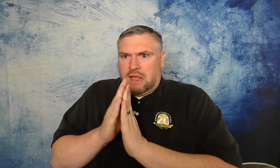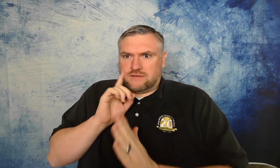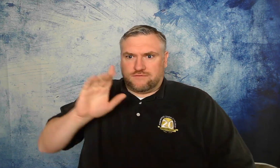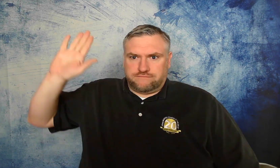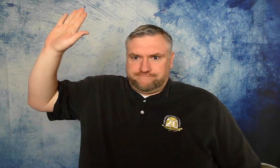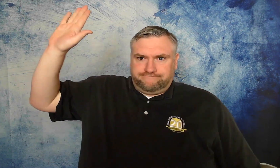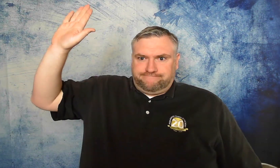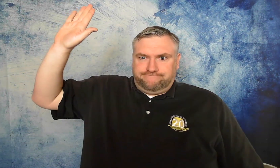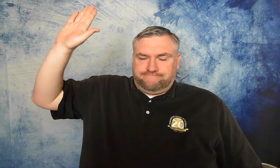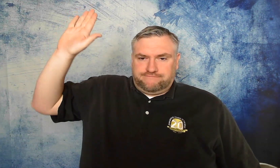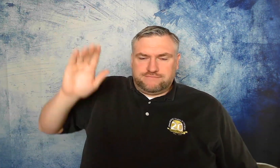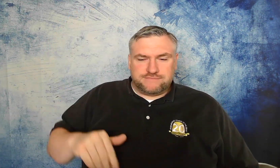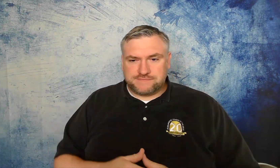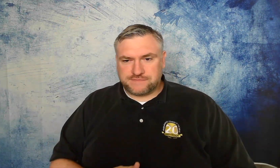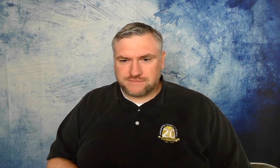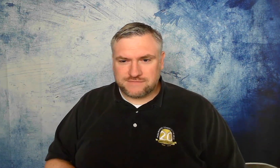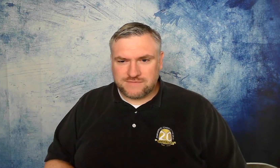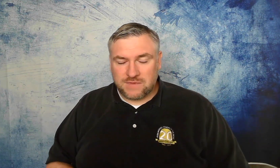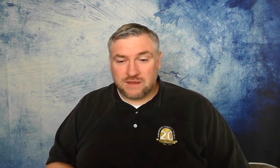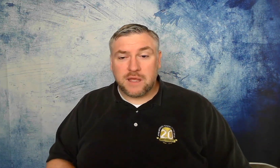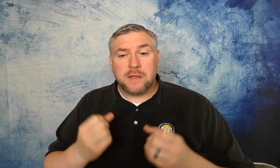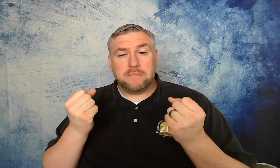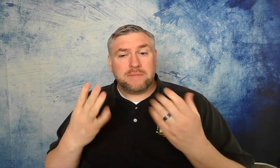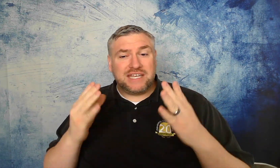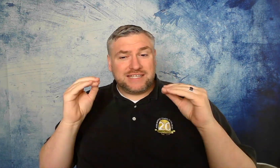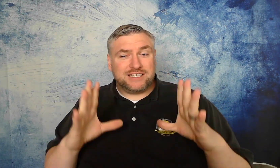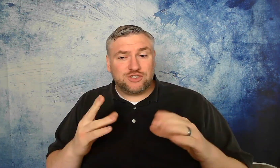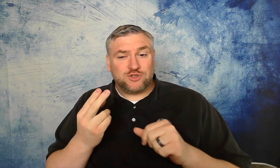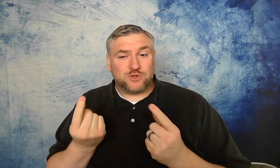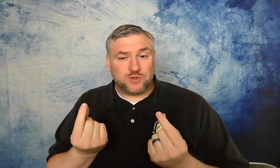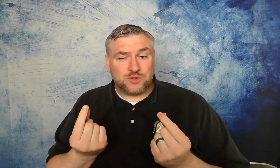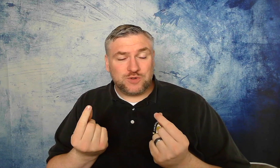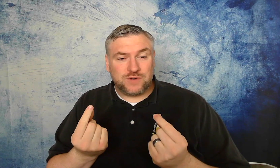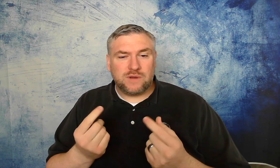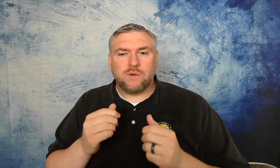Also, how we ask for help, students asking for help.